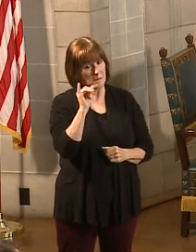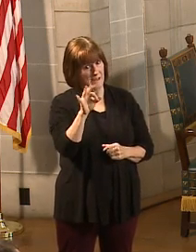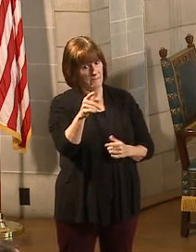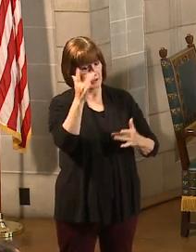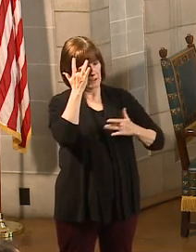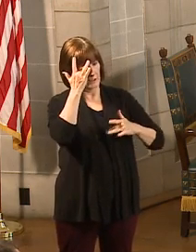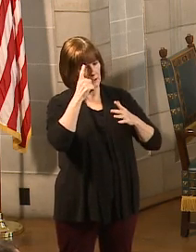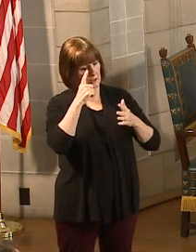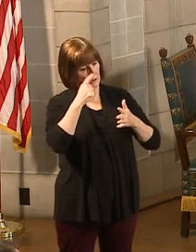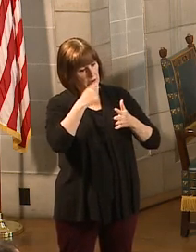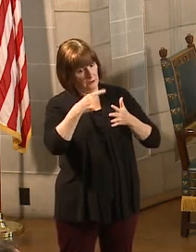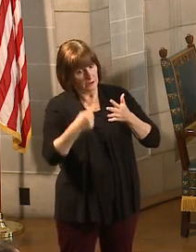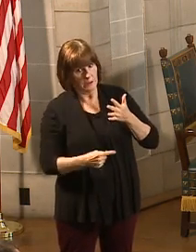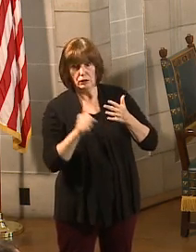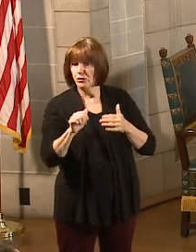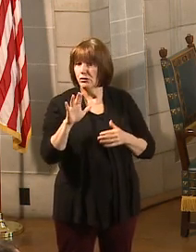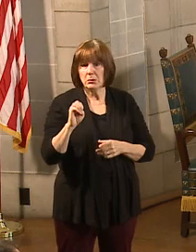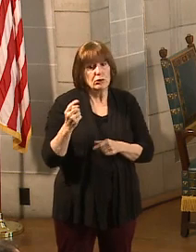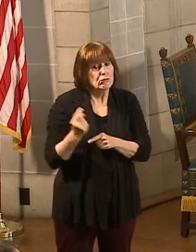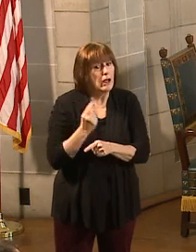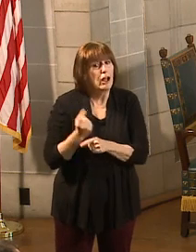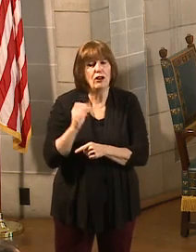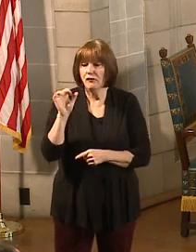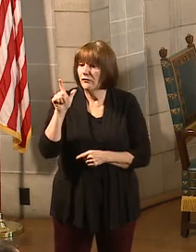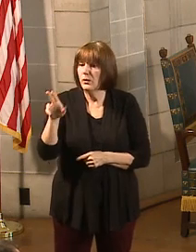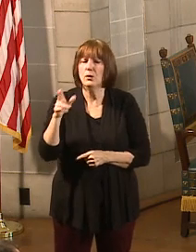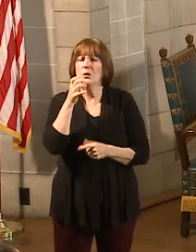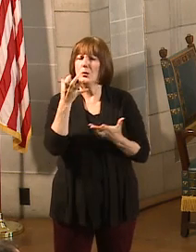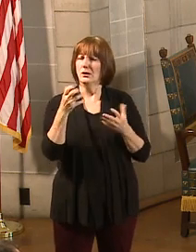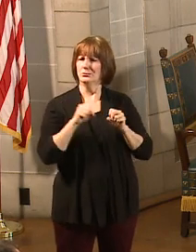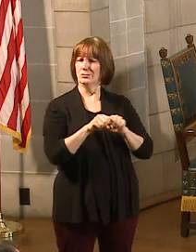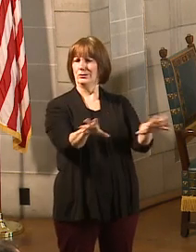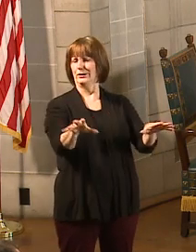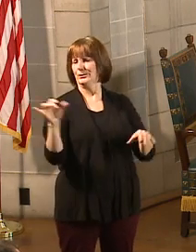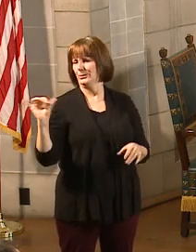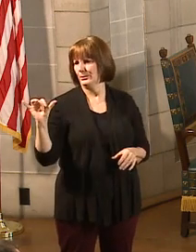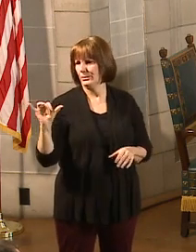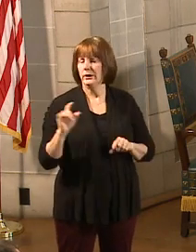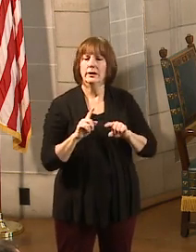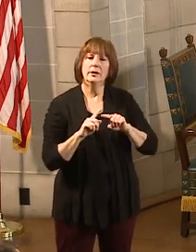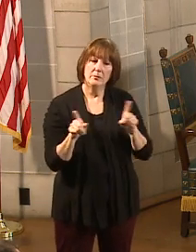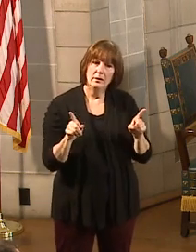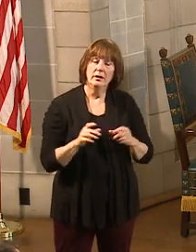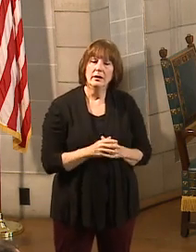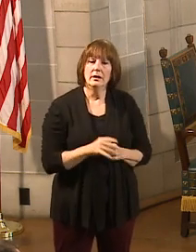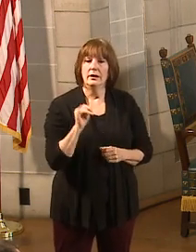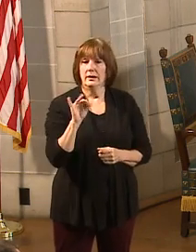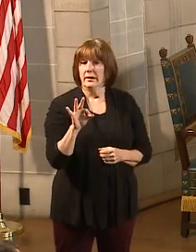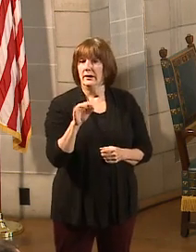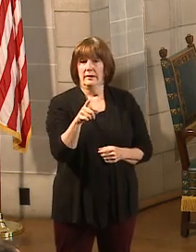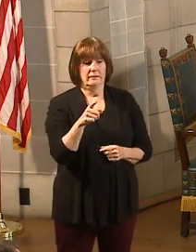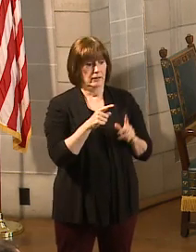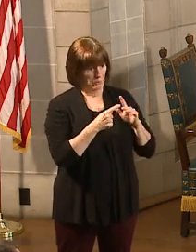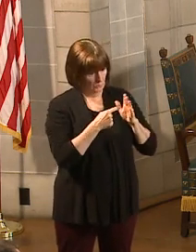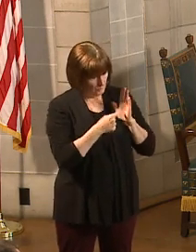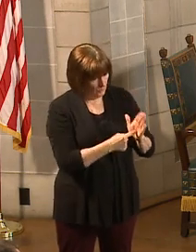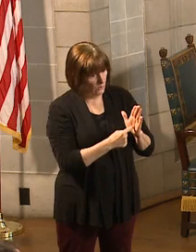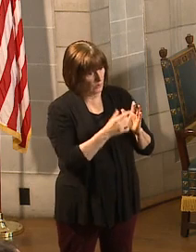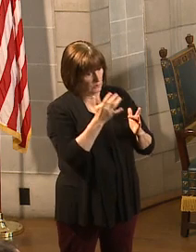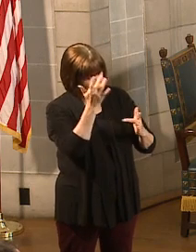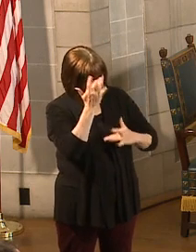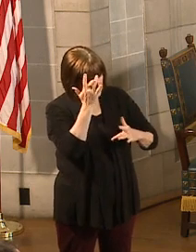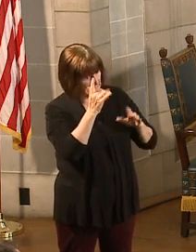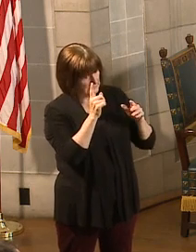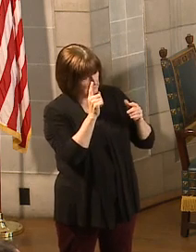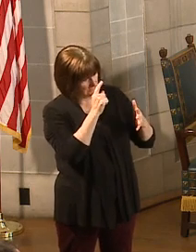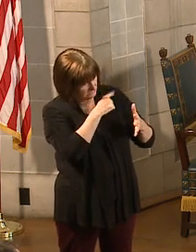because it's probably something else, could be the regular flu. You don't want to give that to anybody else either. But certainly, if you have symptoms, stay home.